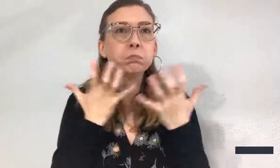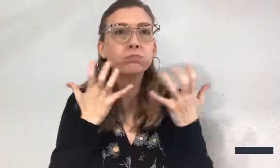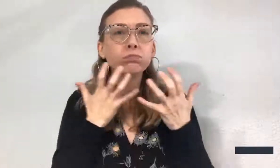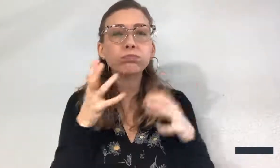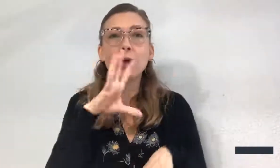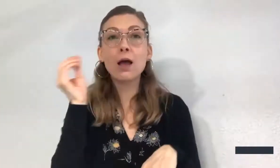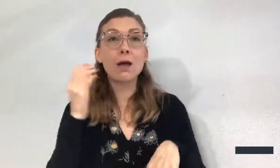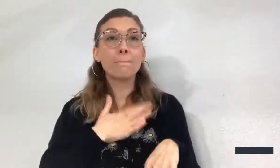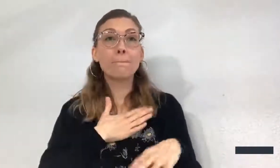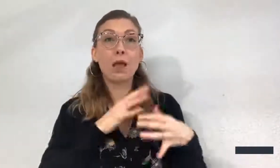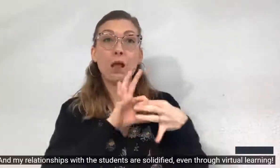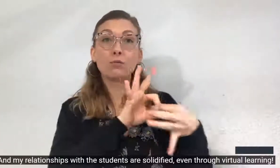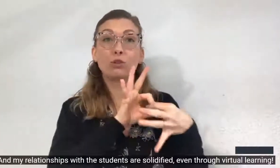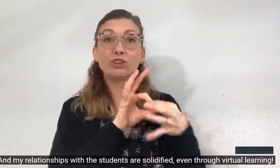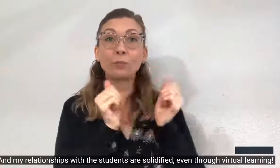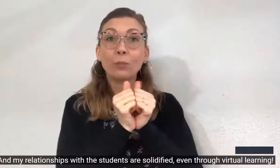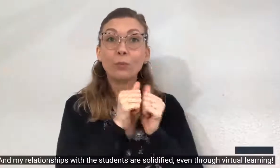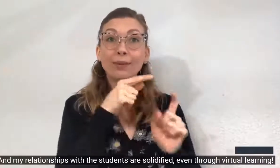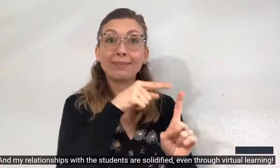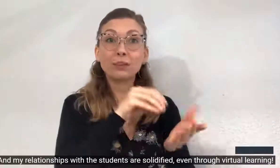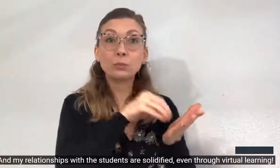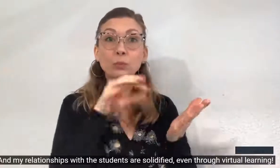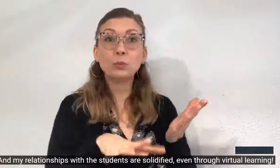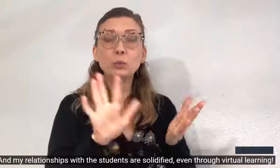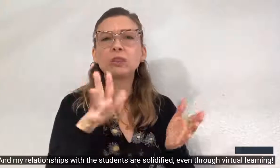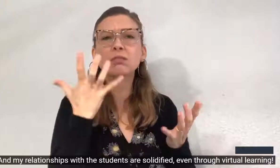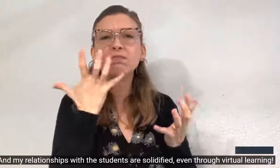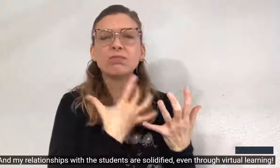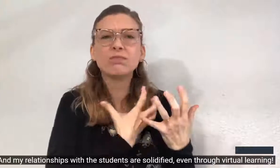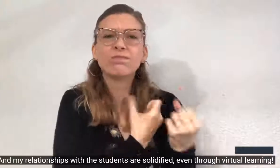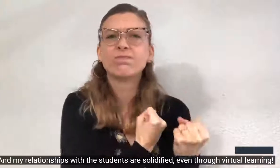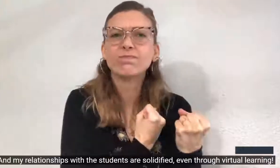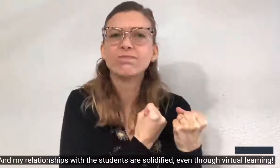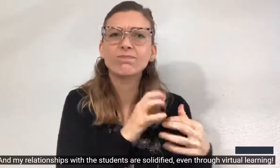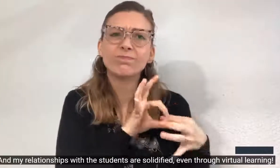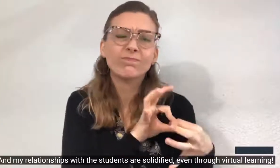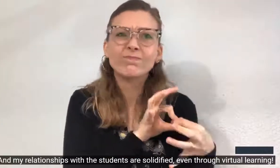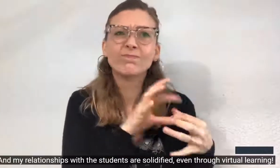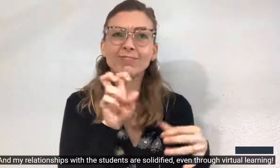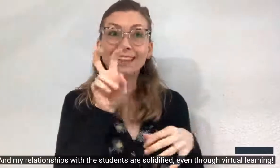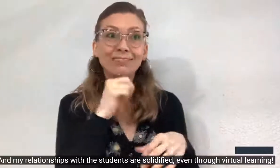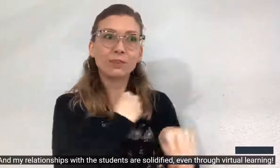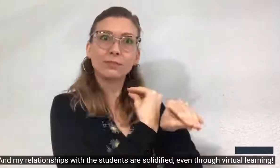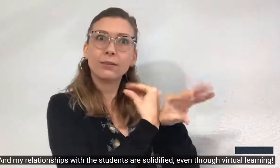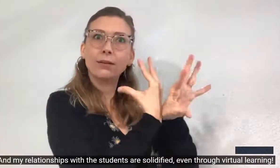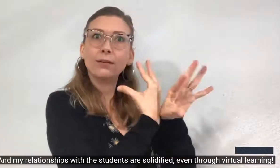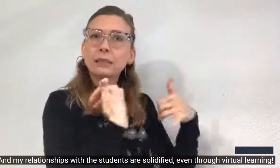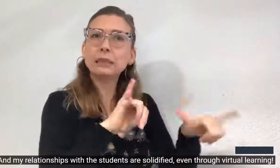much joy. And my relationships with my students are solidified, they're strong, even